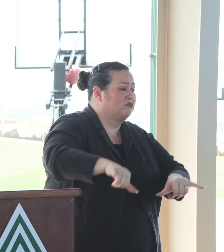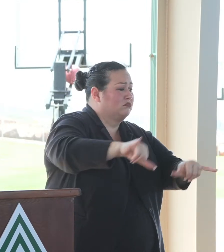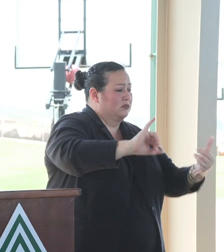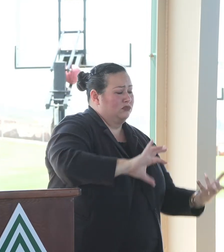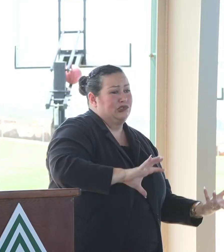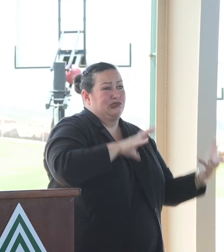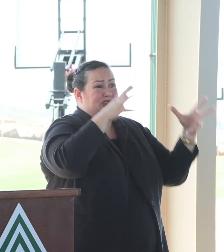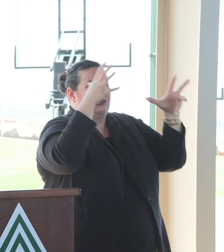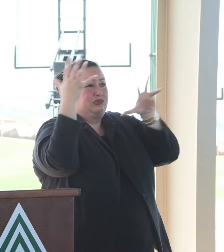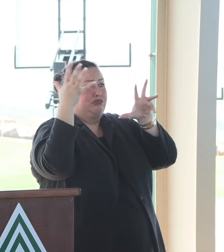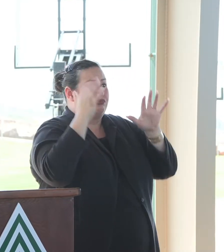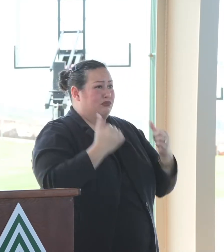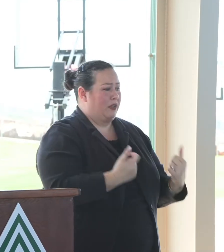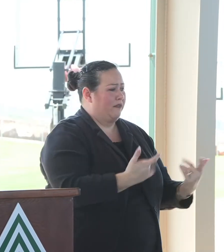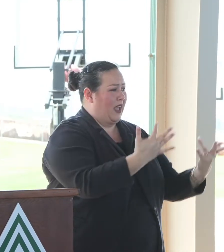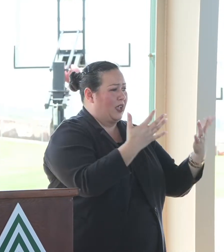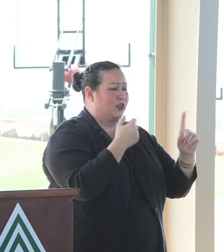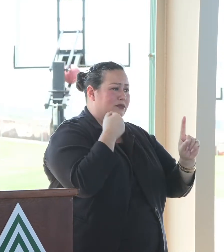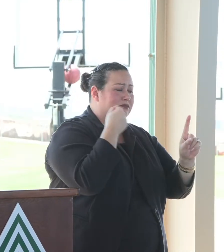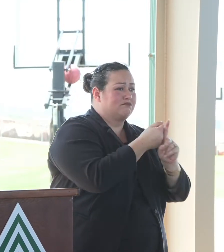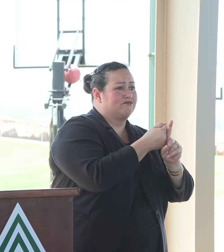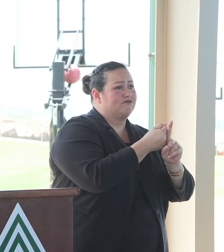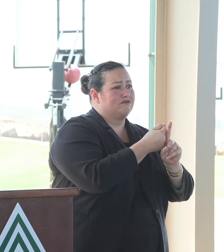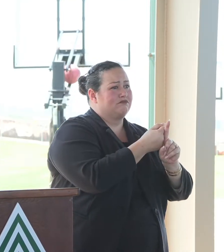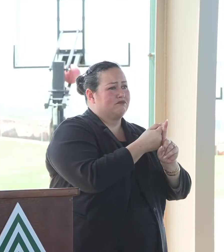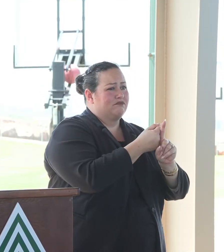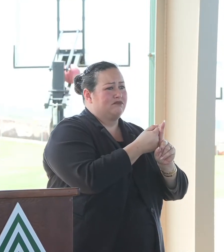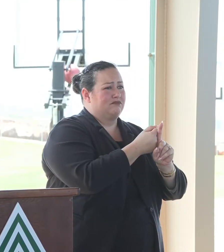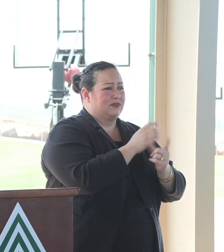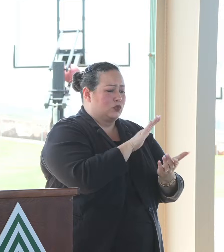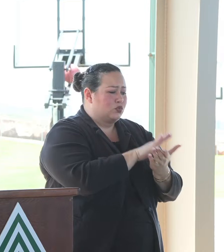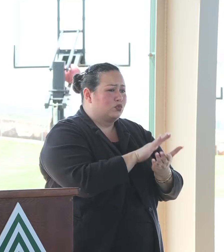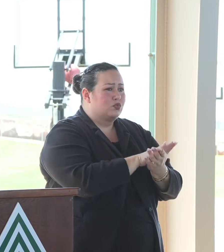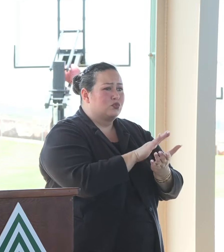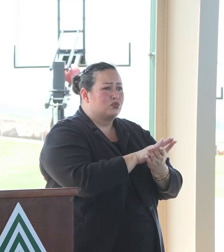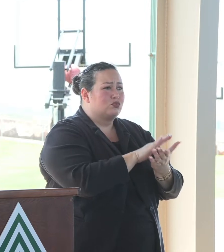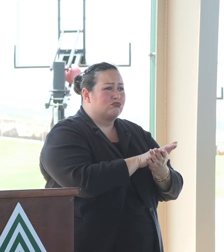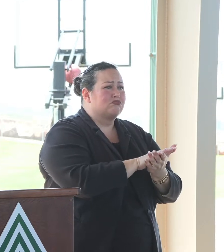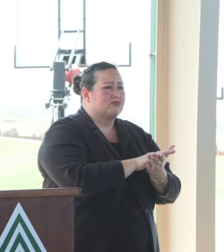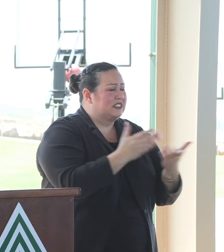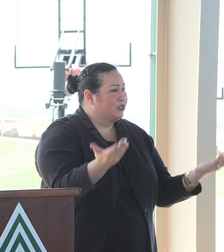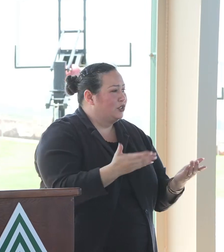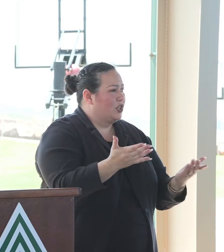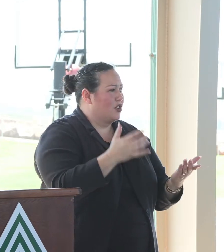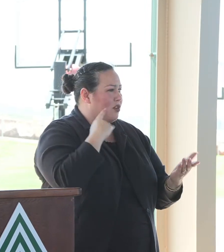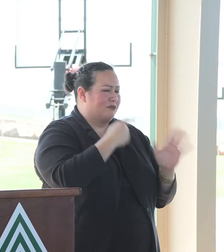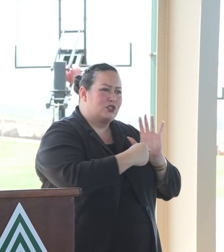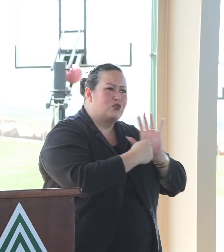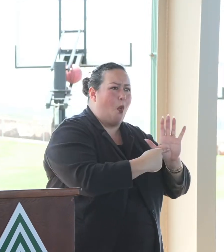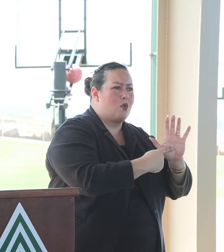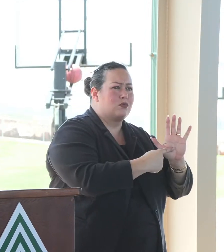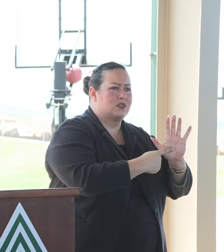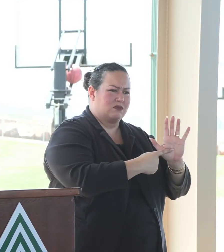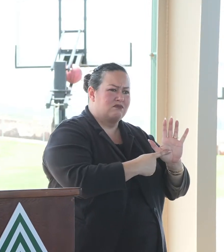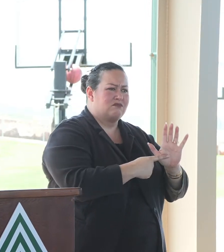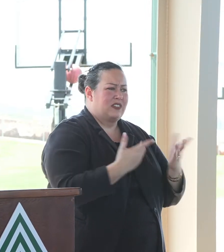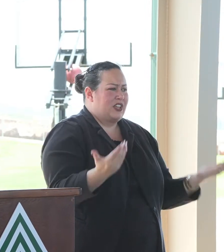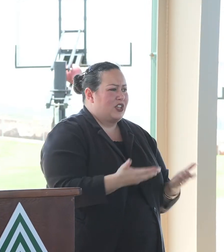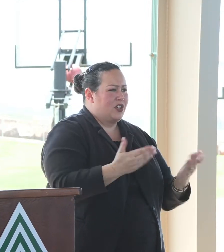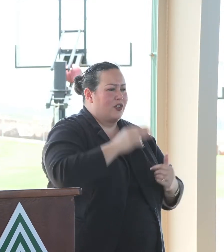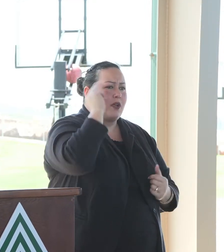been disrupted by the wildfires. This school campus is a testament to the resilience and determination of the people of